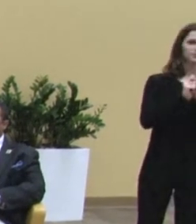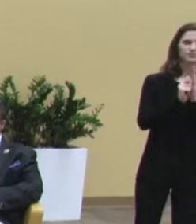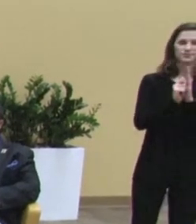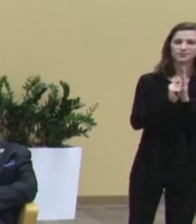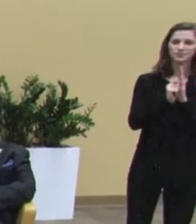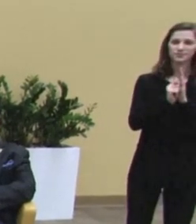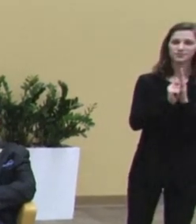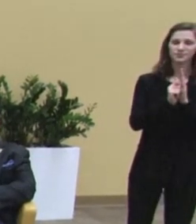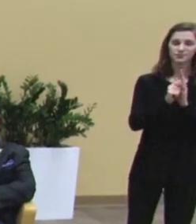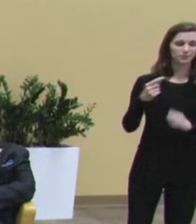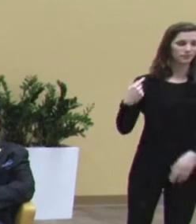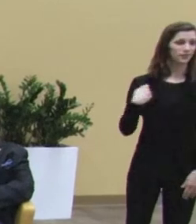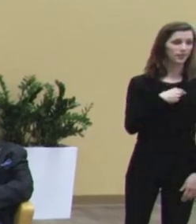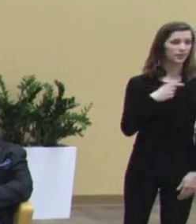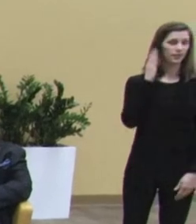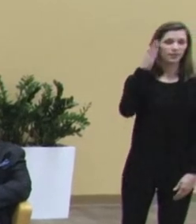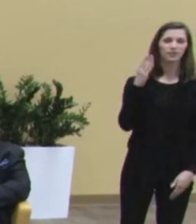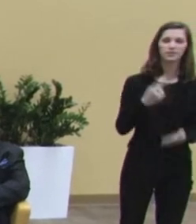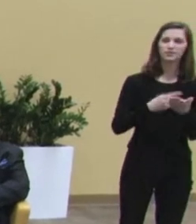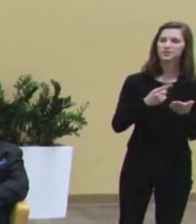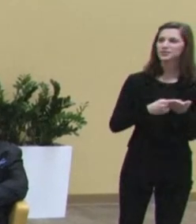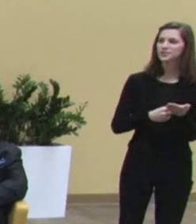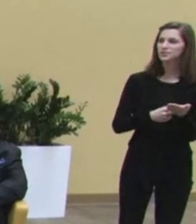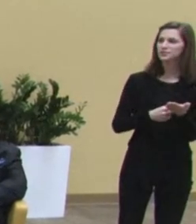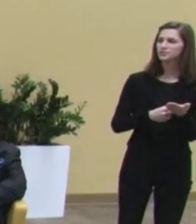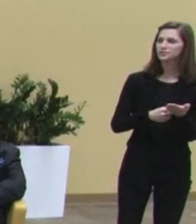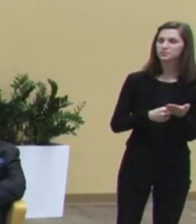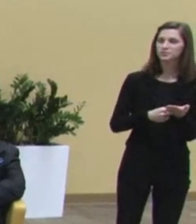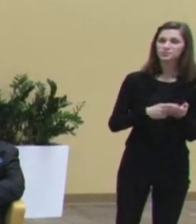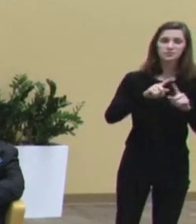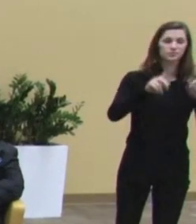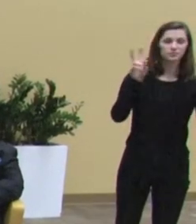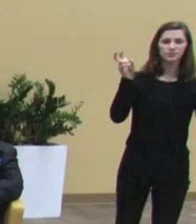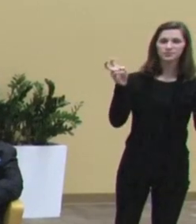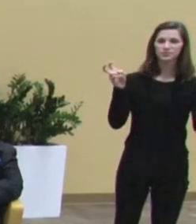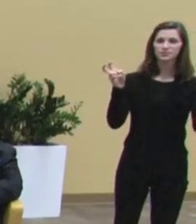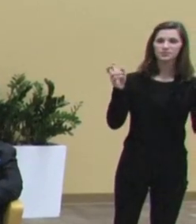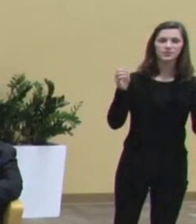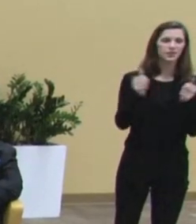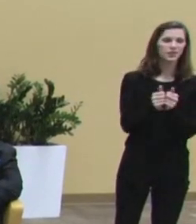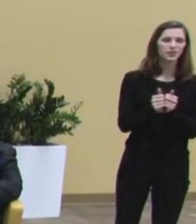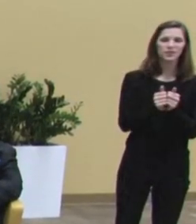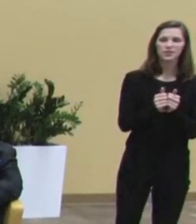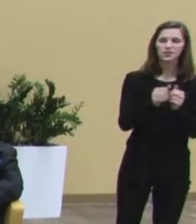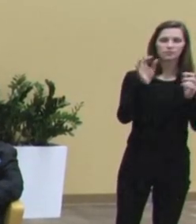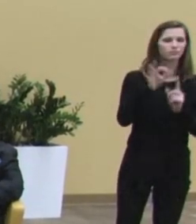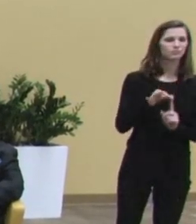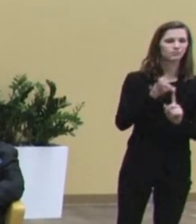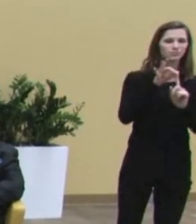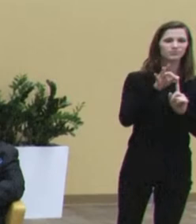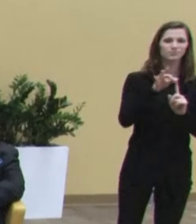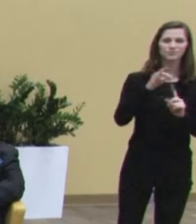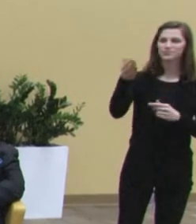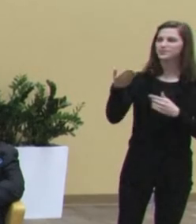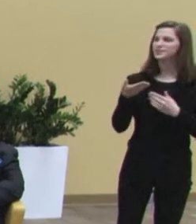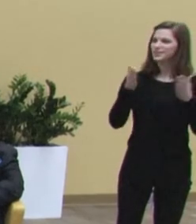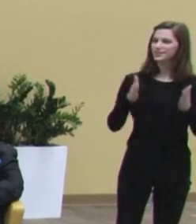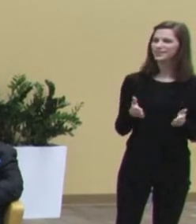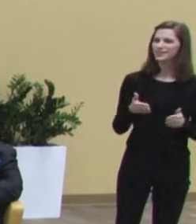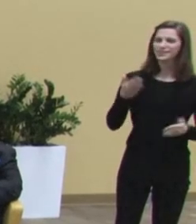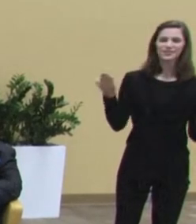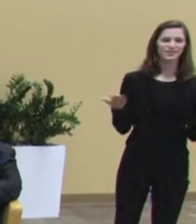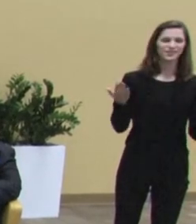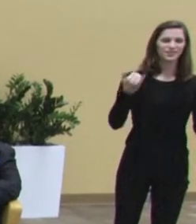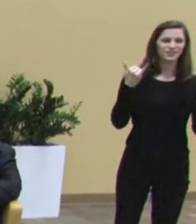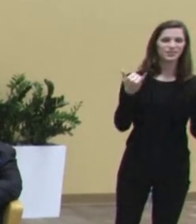distinguished guests that came from a long way. Some are here local, but I wanted to be able to have this